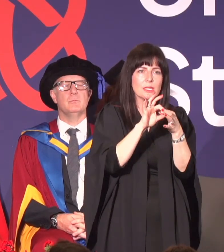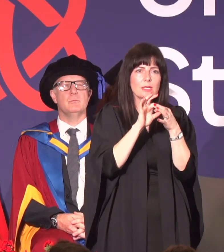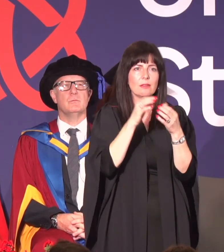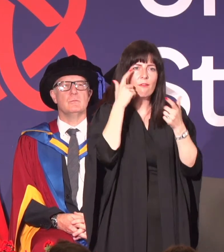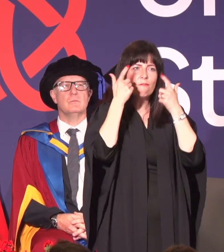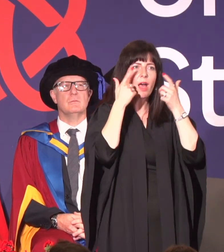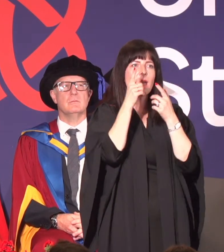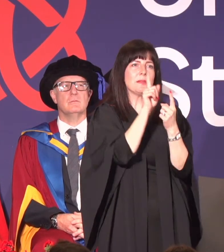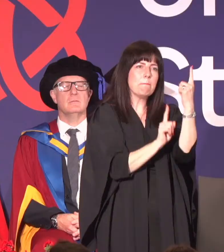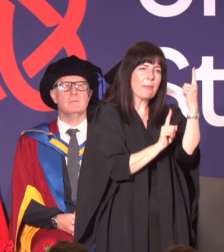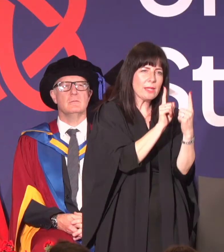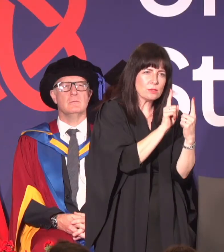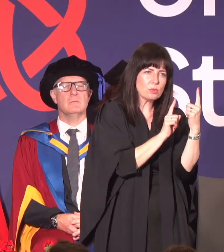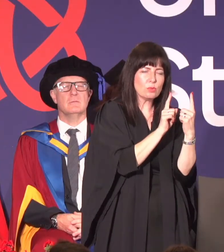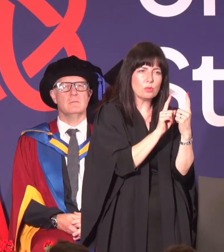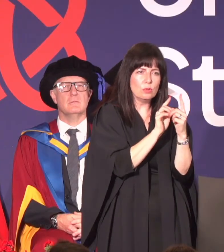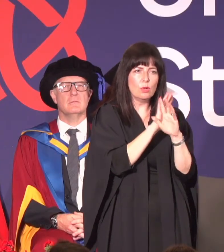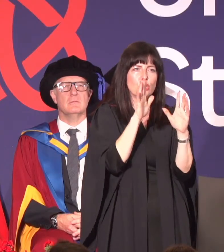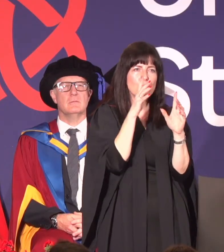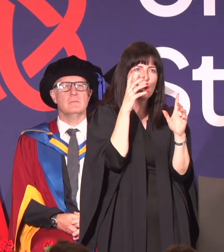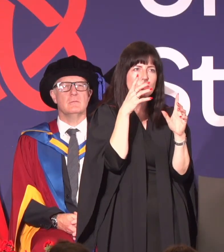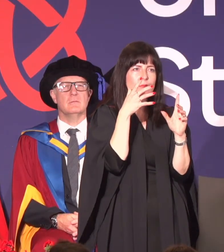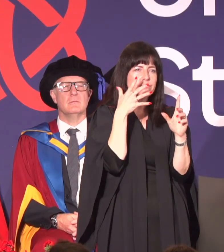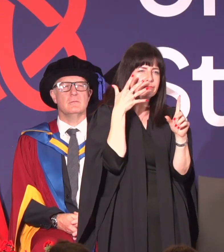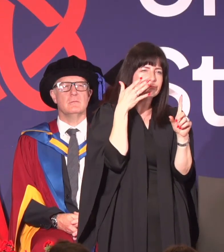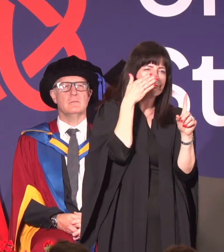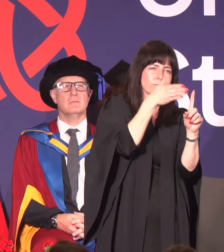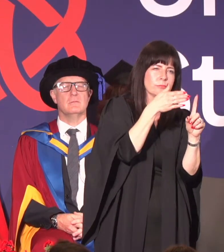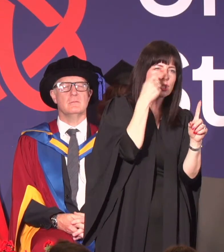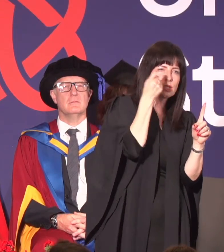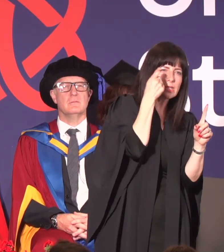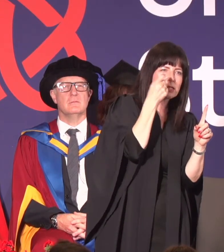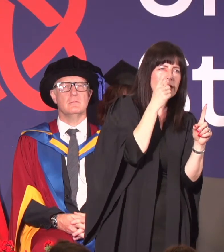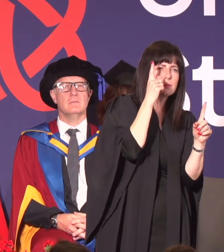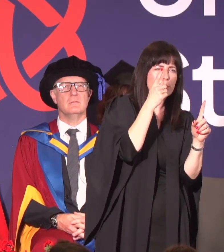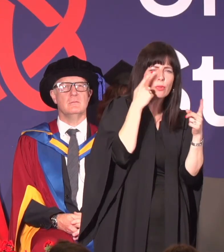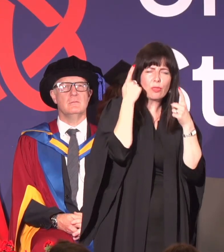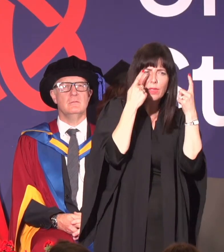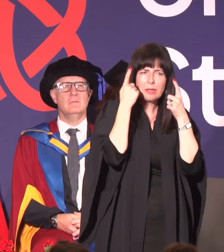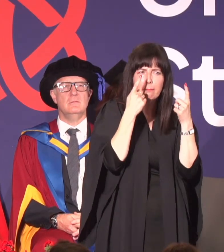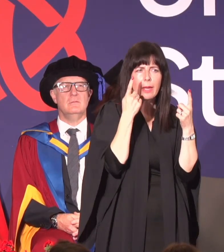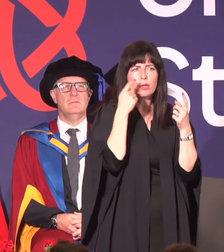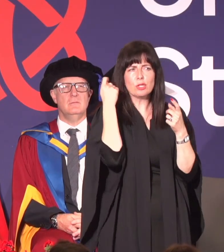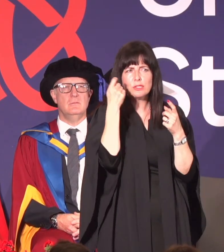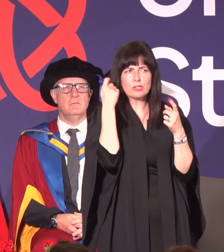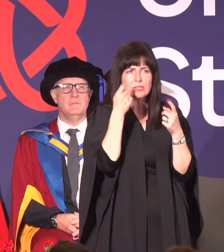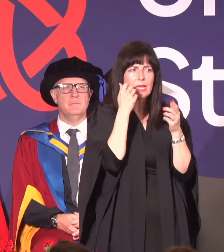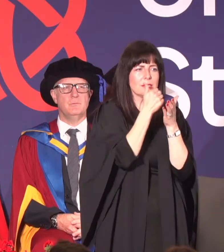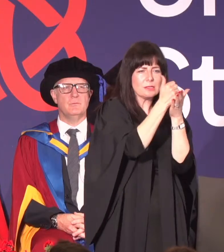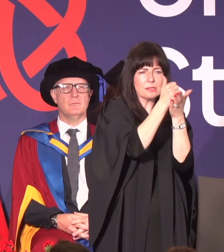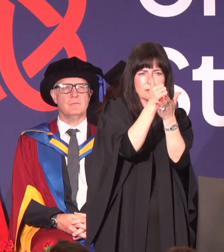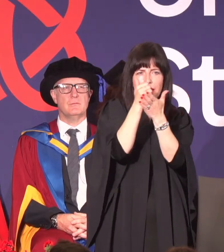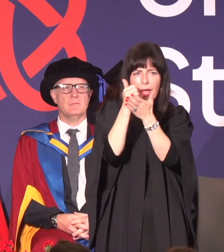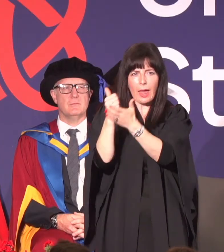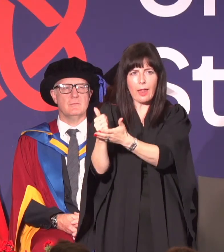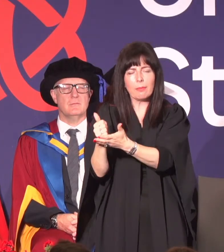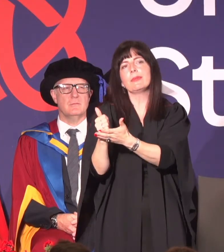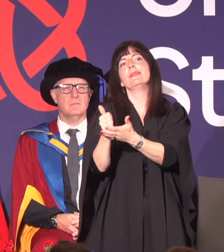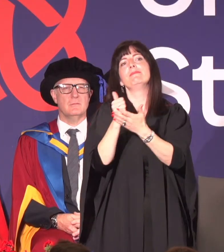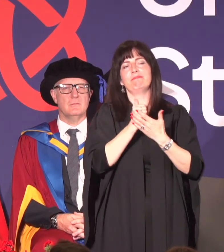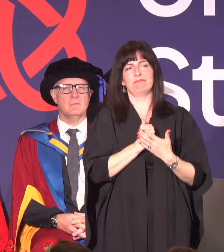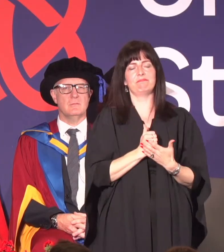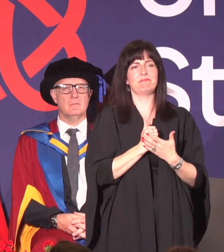mentors, and don't chase success for its own sake, but look for the kind of success that lifts others as well as